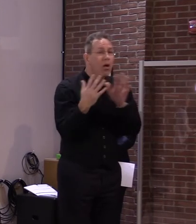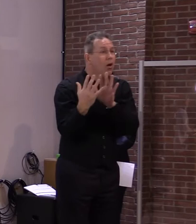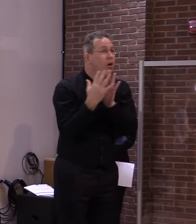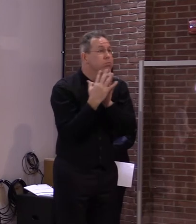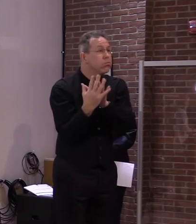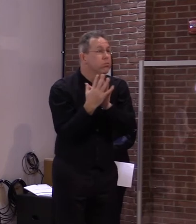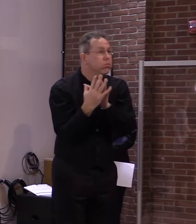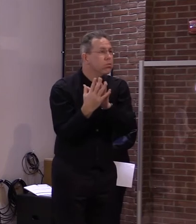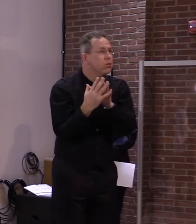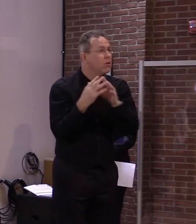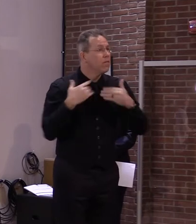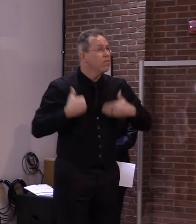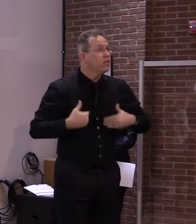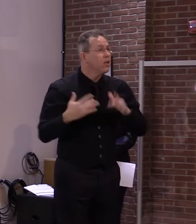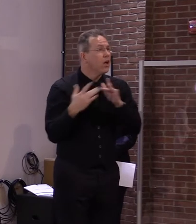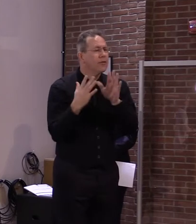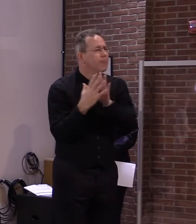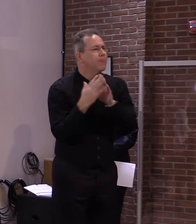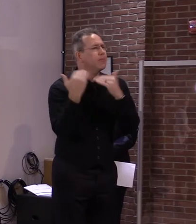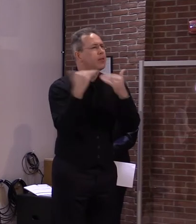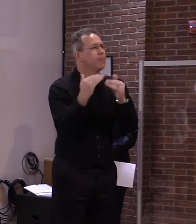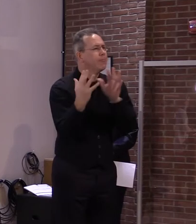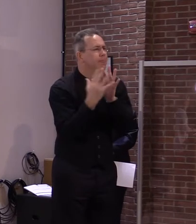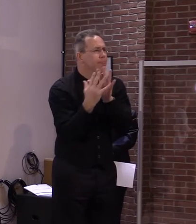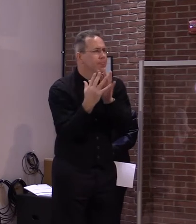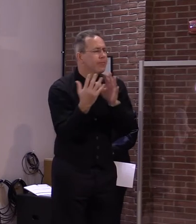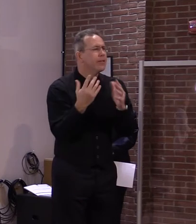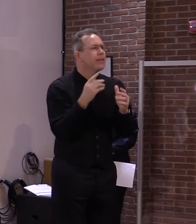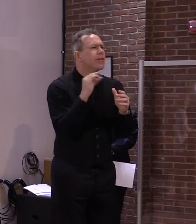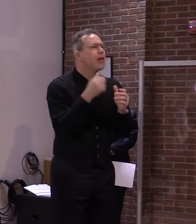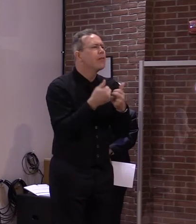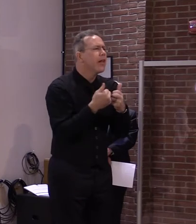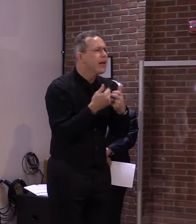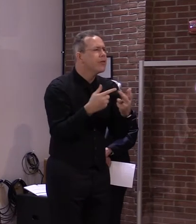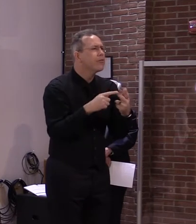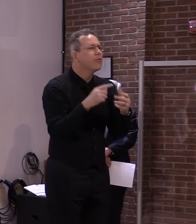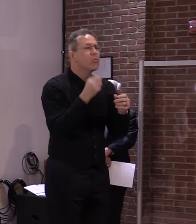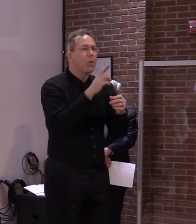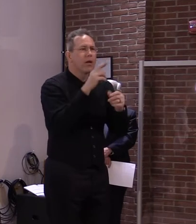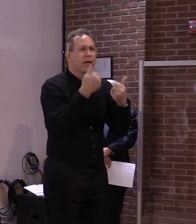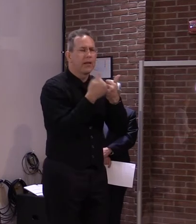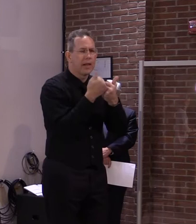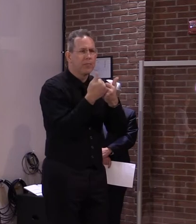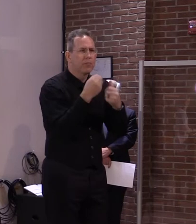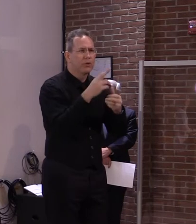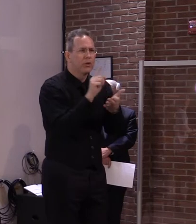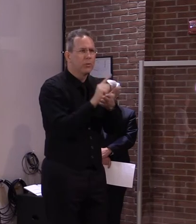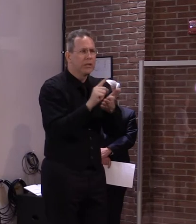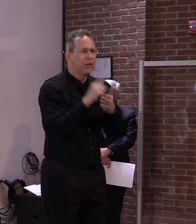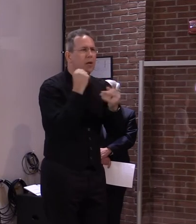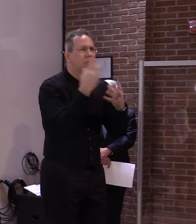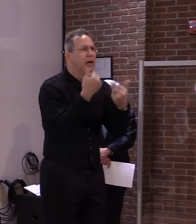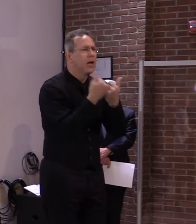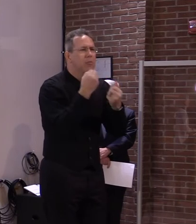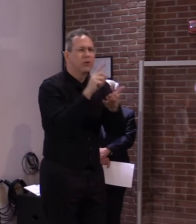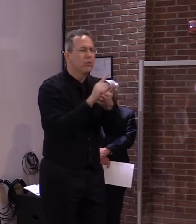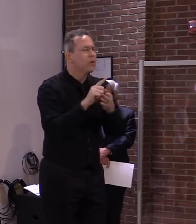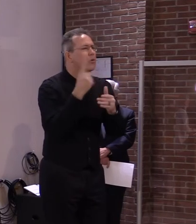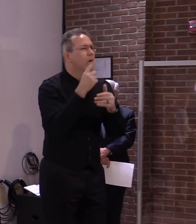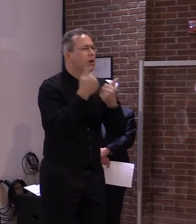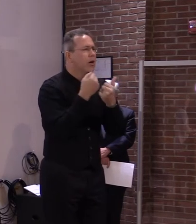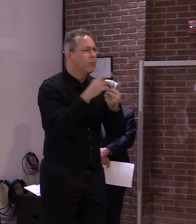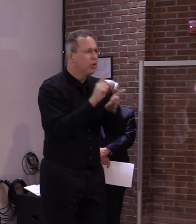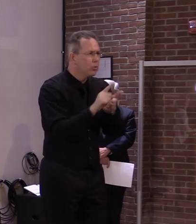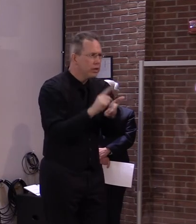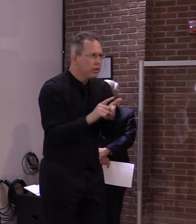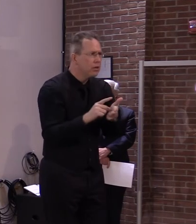two games in any seven day period and allow a minimum of at least three days between competitions spectators will not